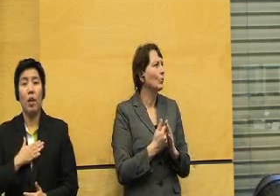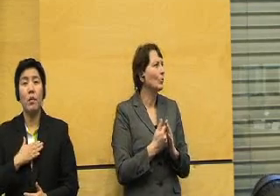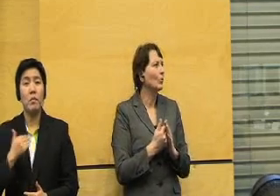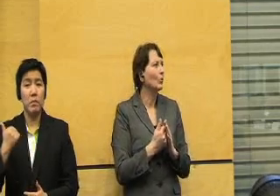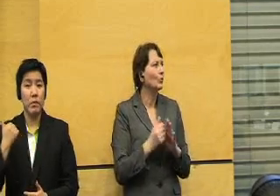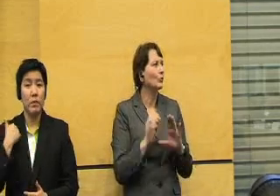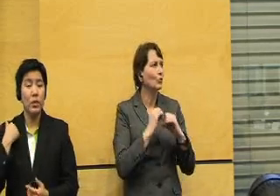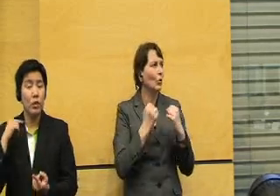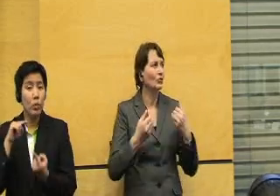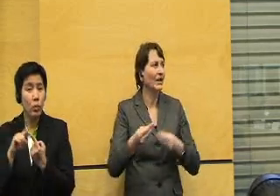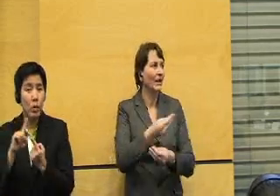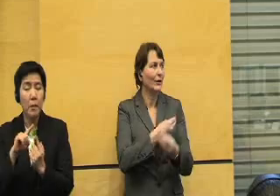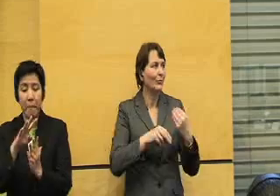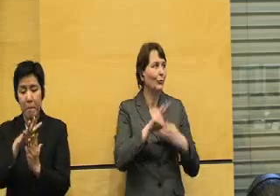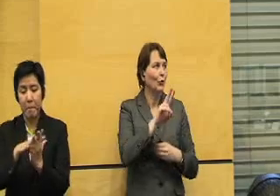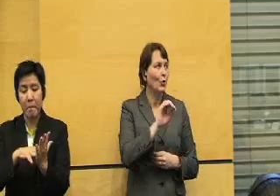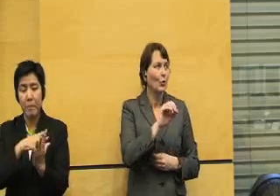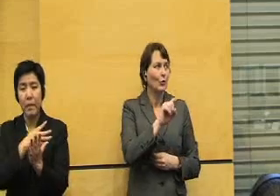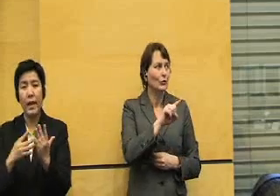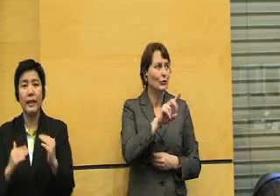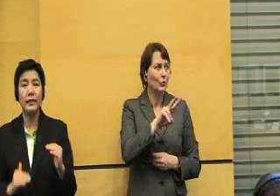to 2018.